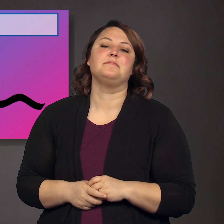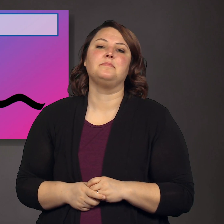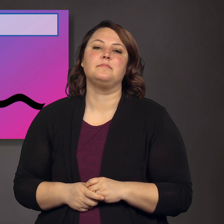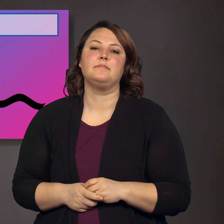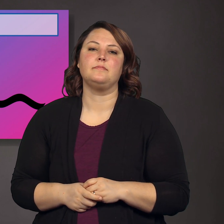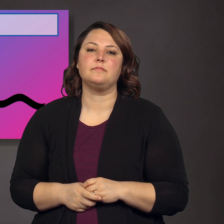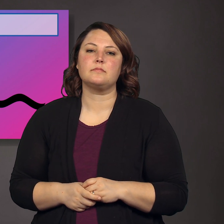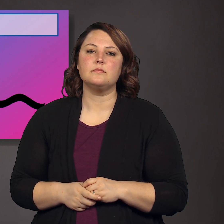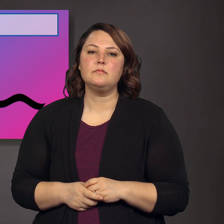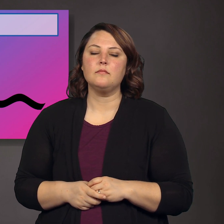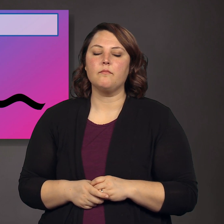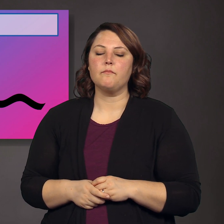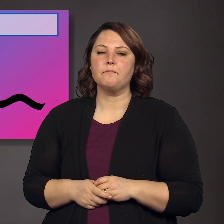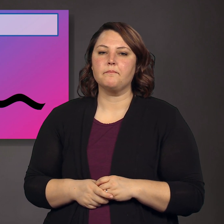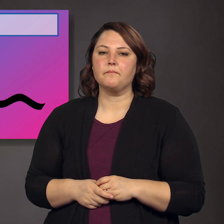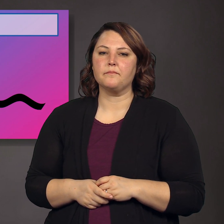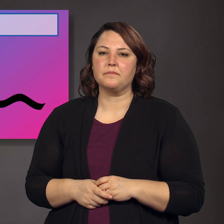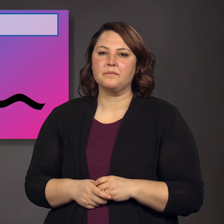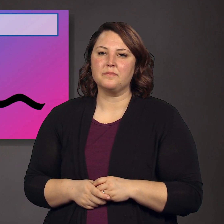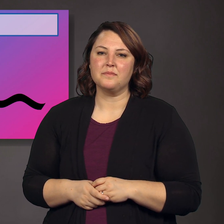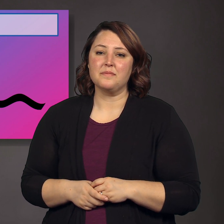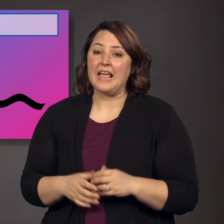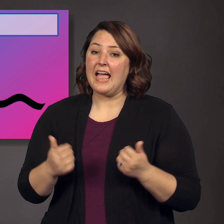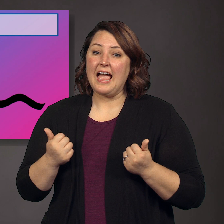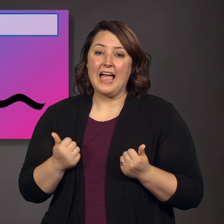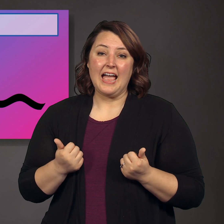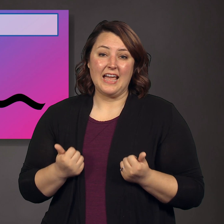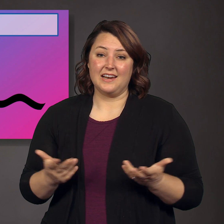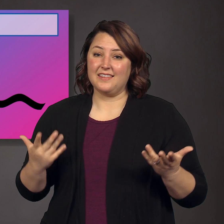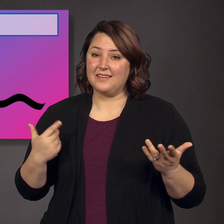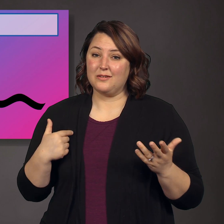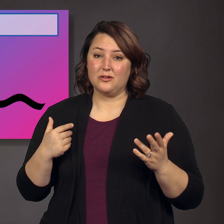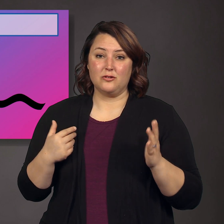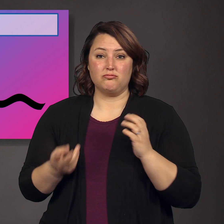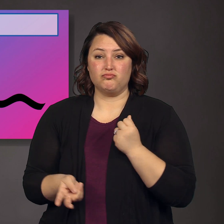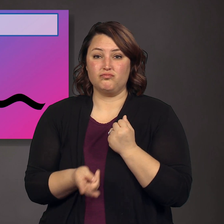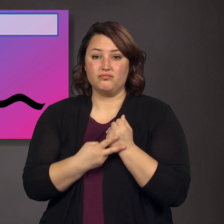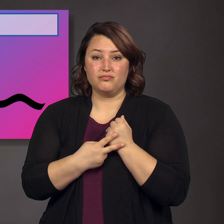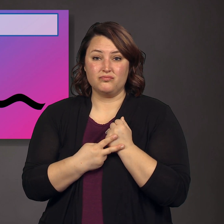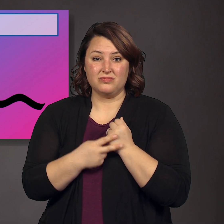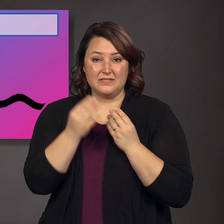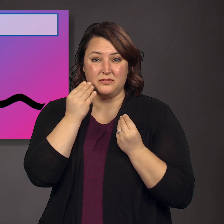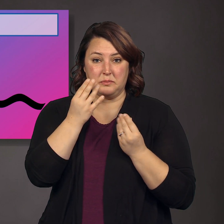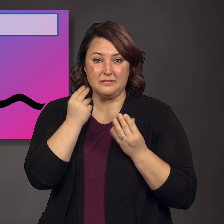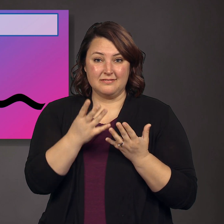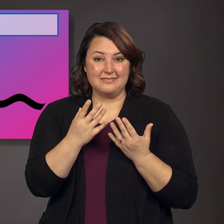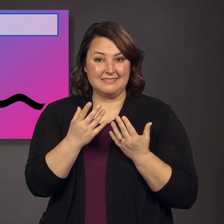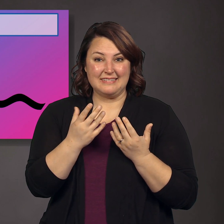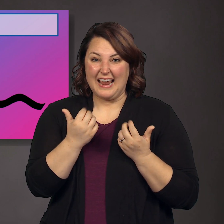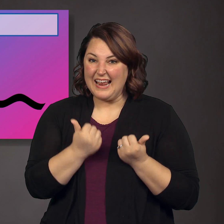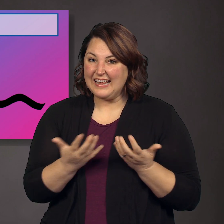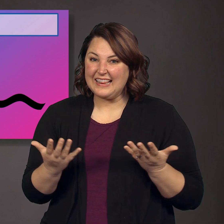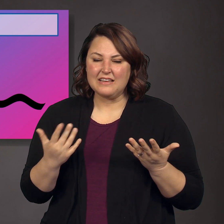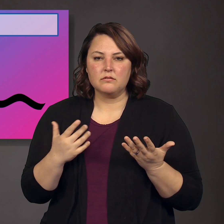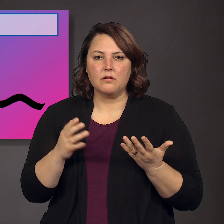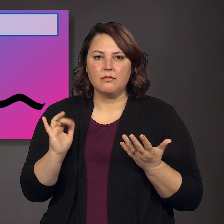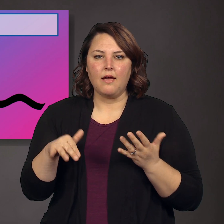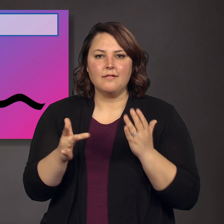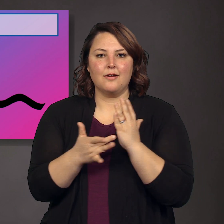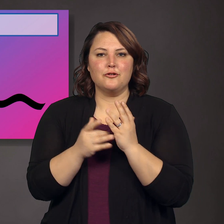So anything you put your data on, you've got to bear in mind that technology could become obsolete.